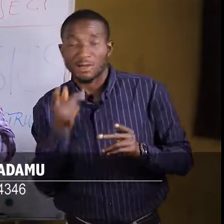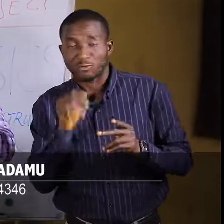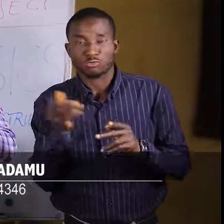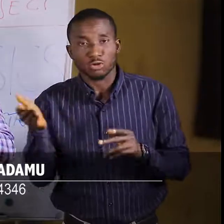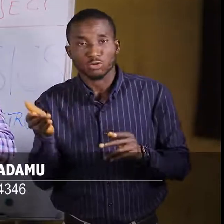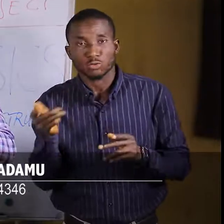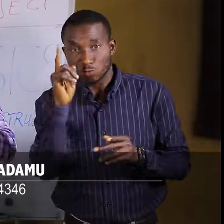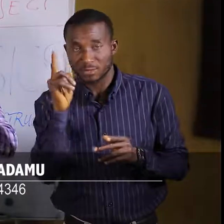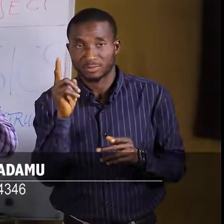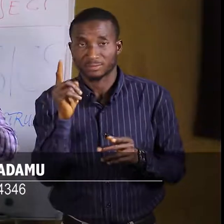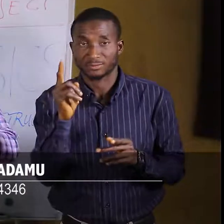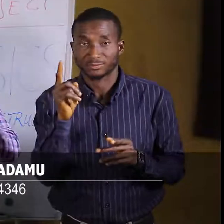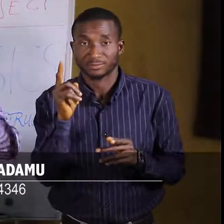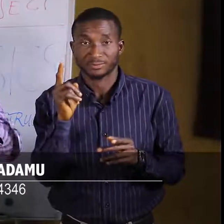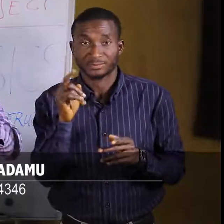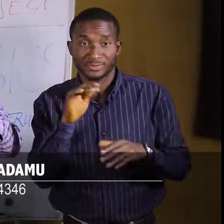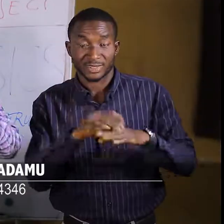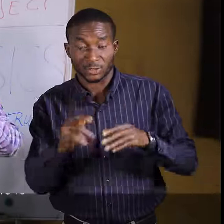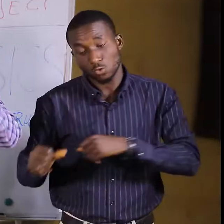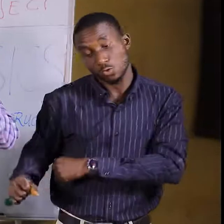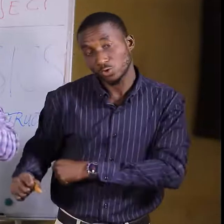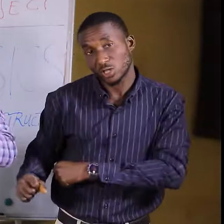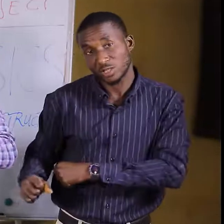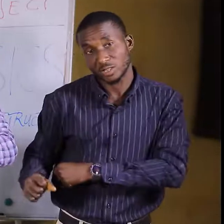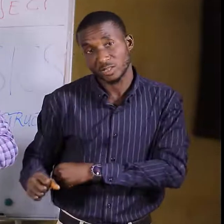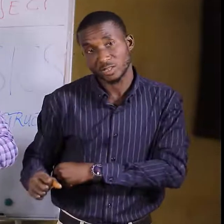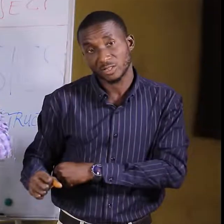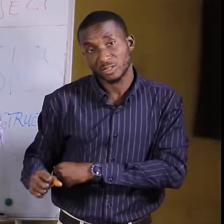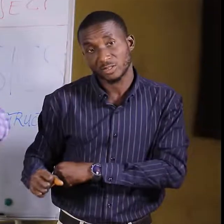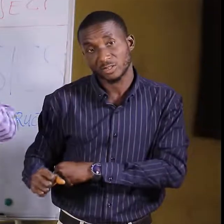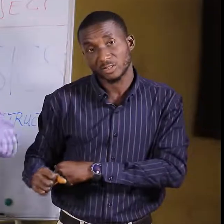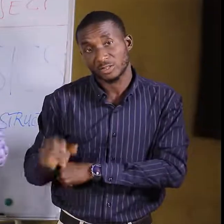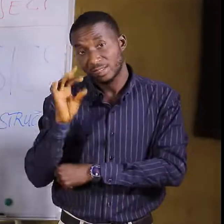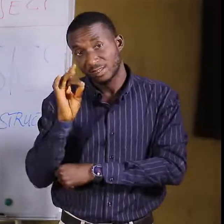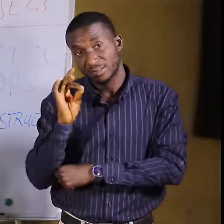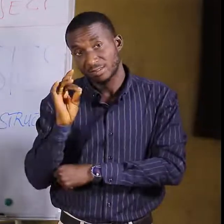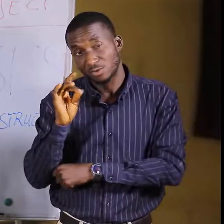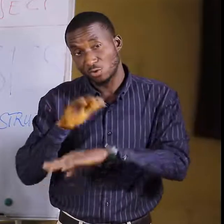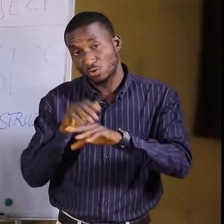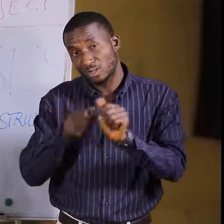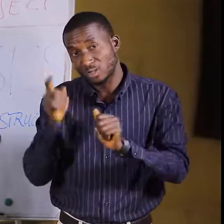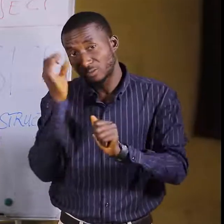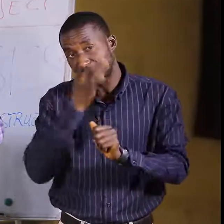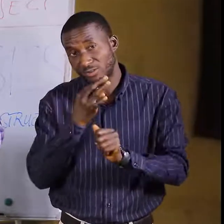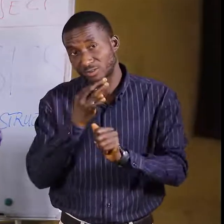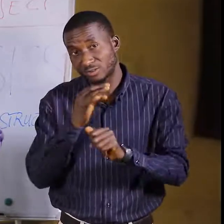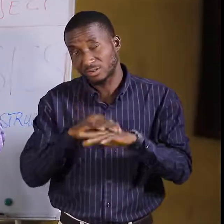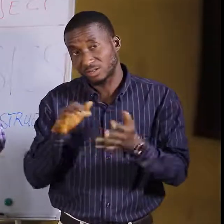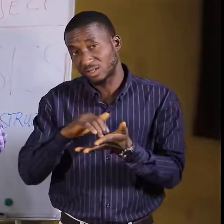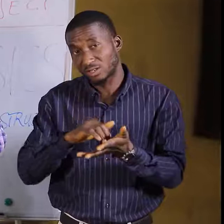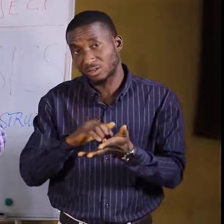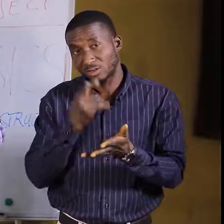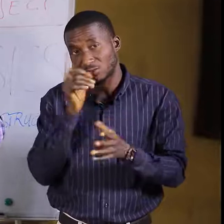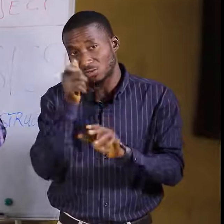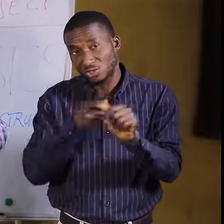those components at the corners, the 8 components at the corners, on each face, at the center of